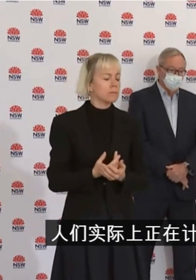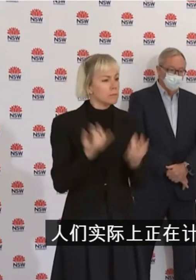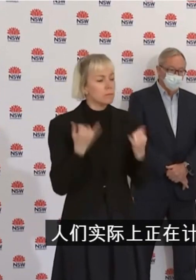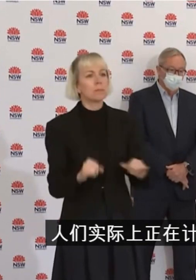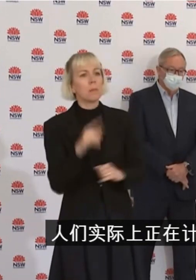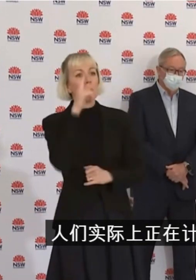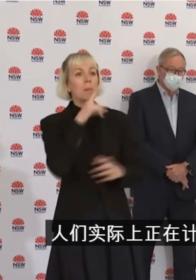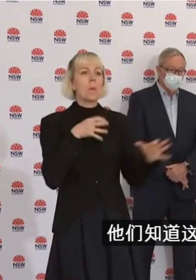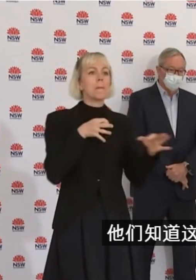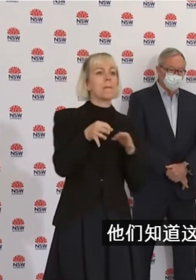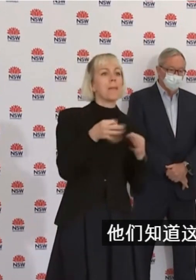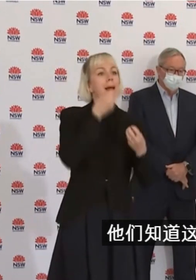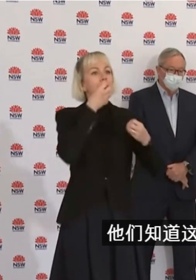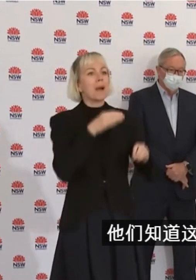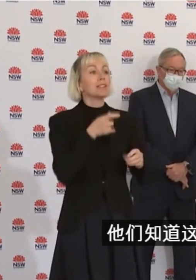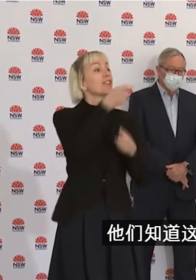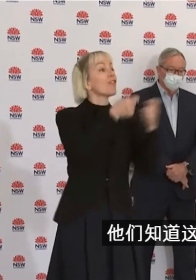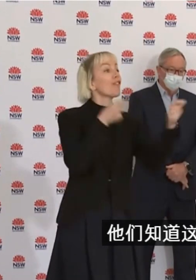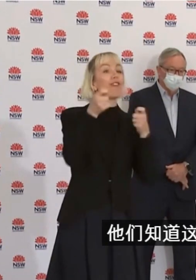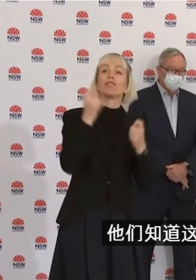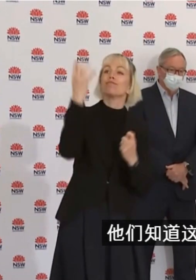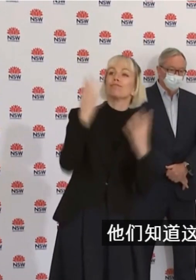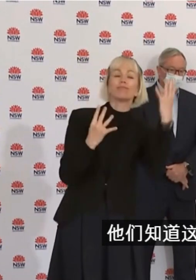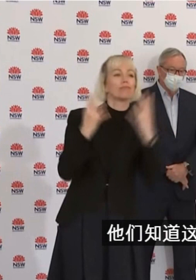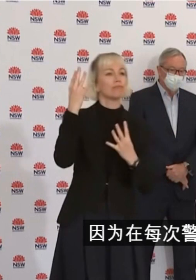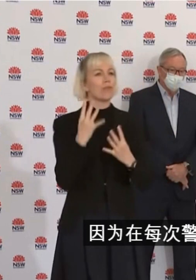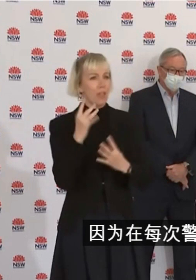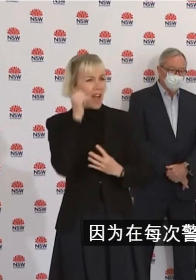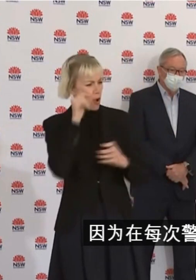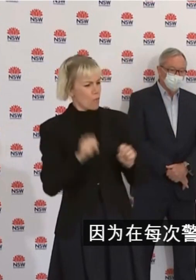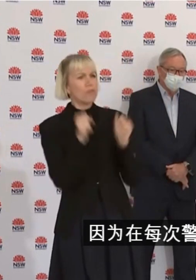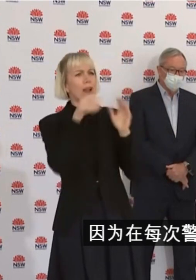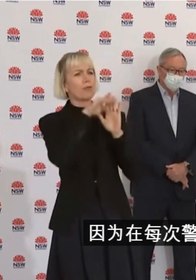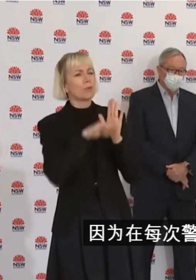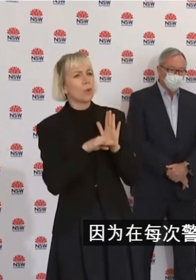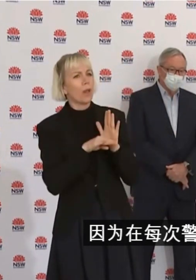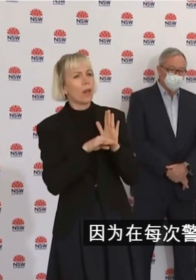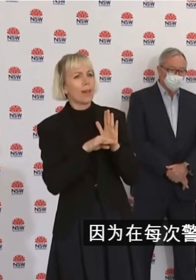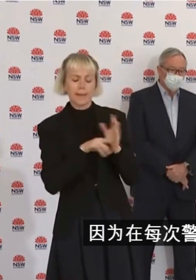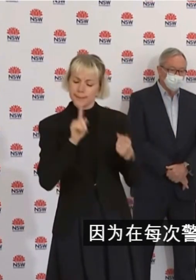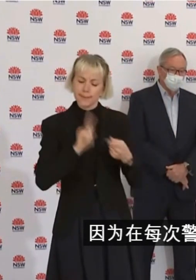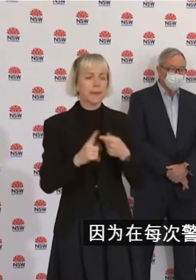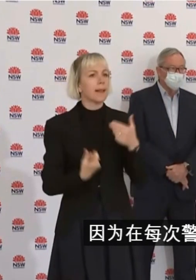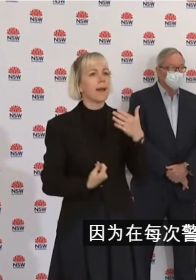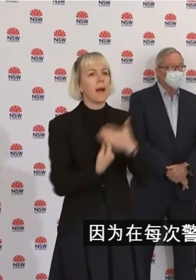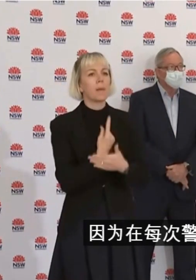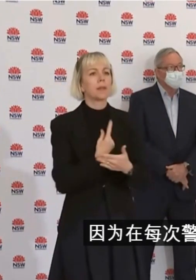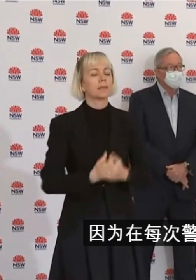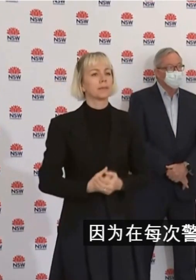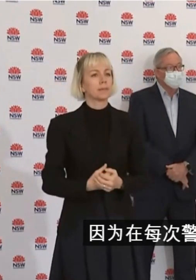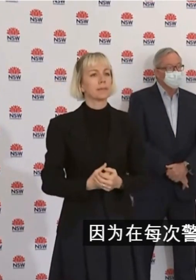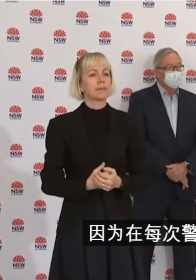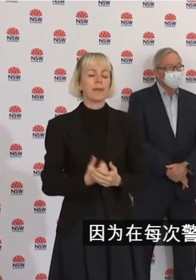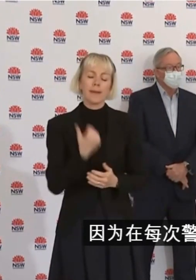inviting people around. They know it is outside the public health order, because on each of these occasions, when police